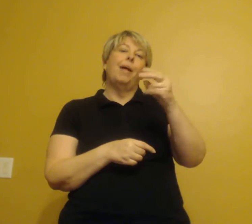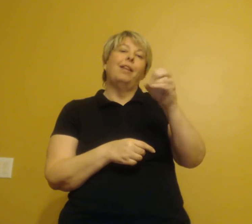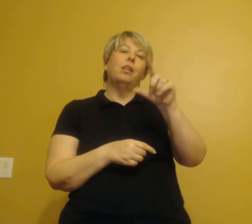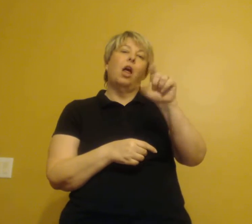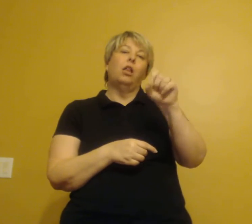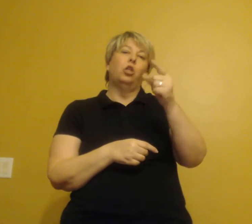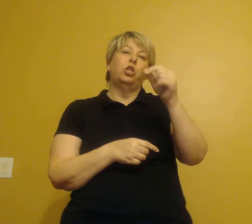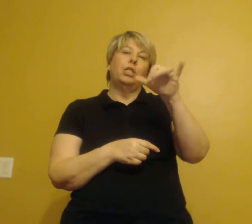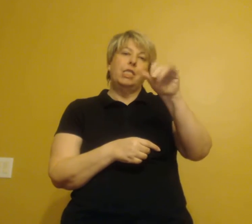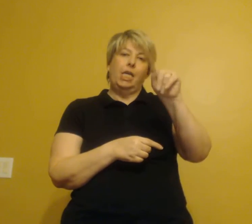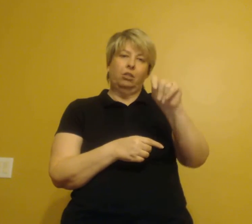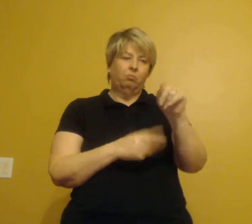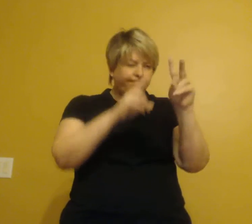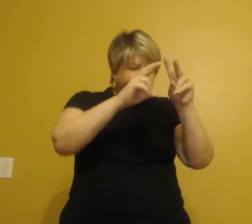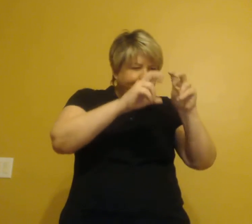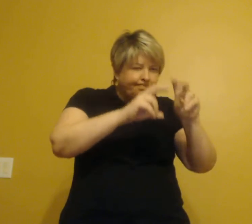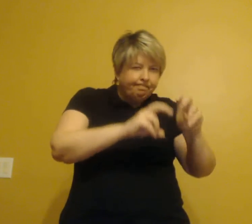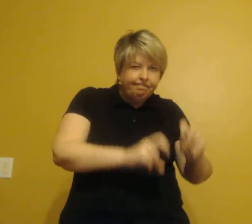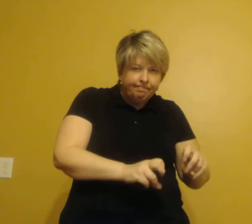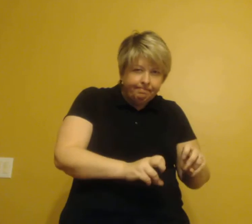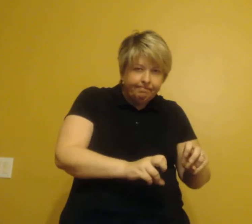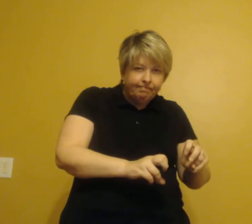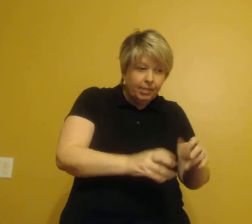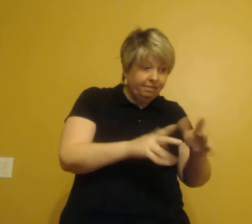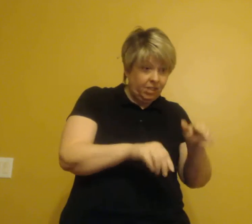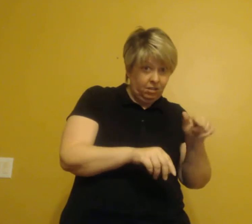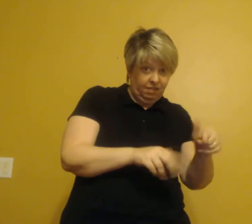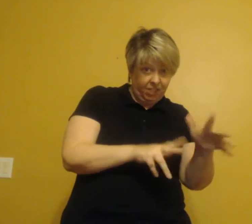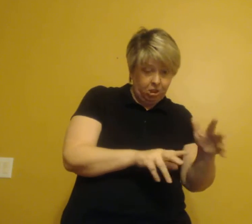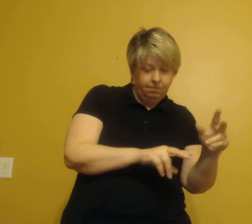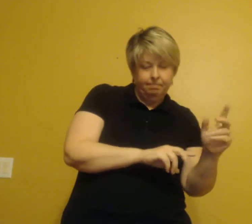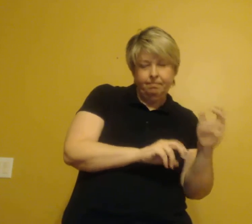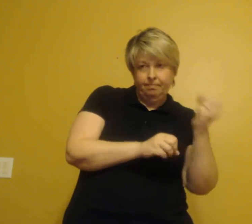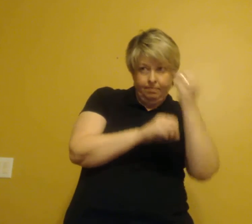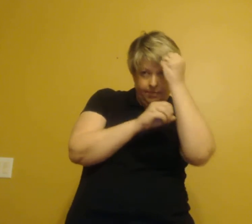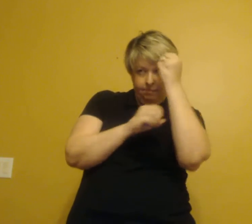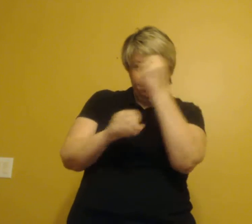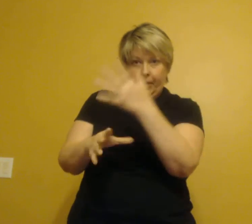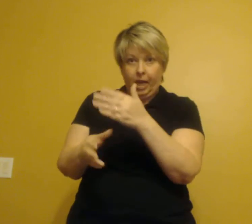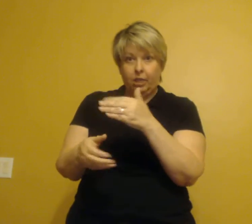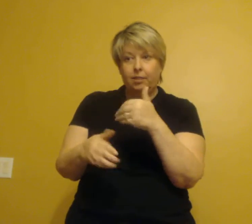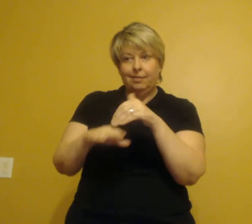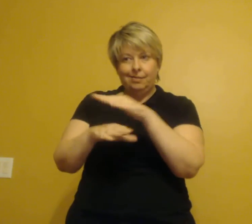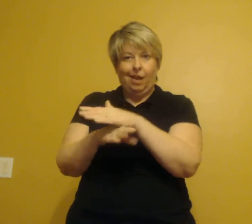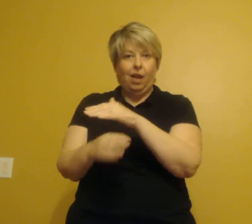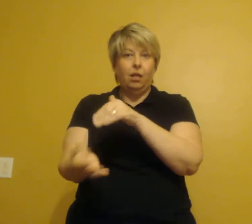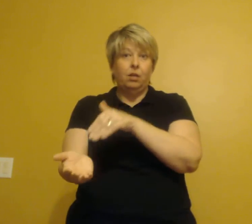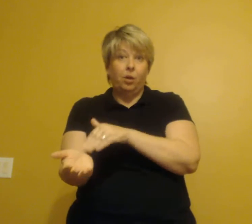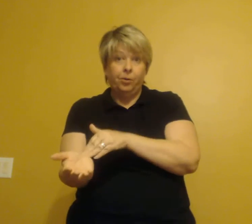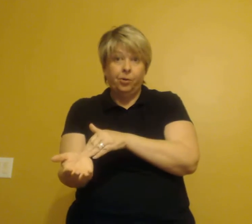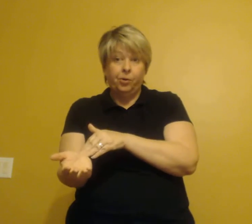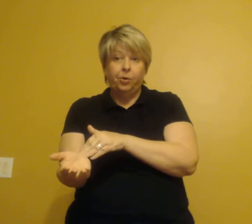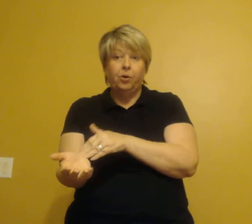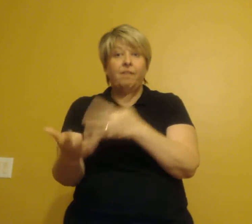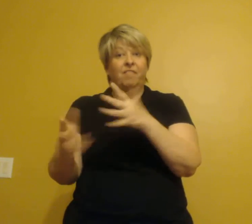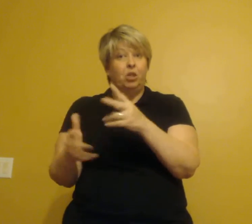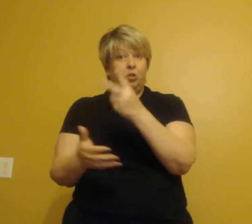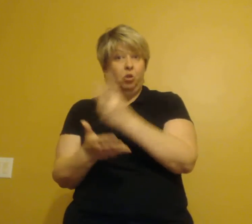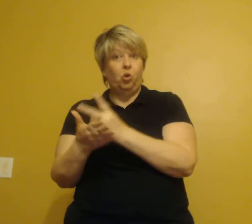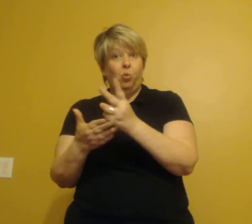on them. Then your doctor will let you know within 2 weeks what the results of those are. So that's it from the